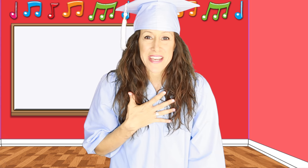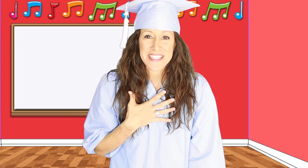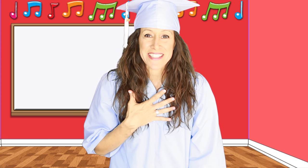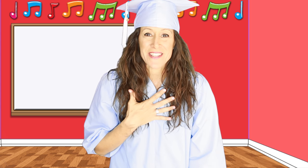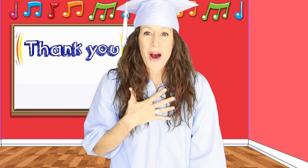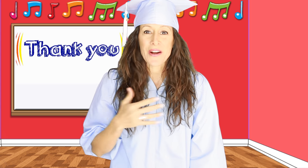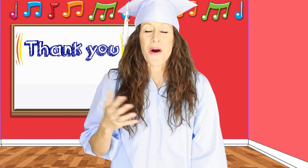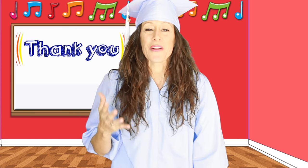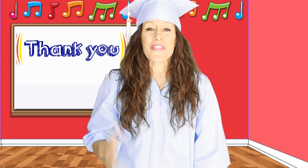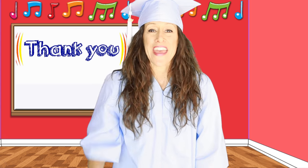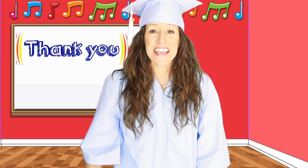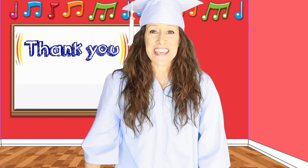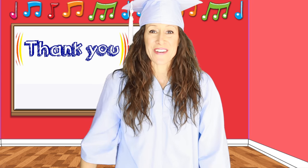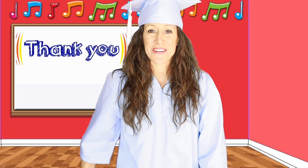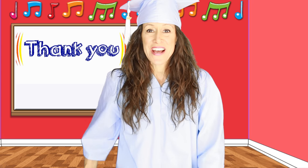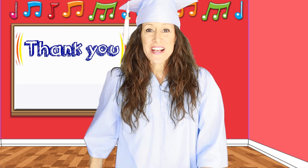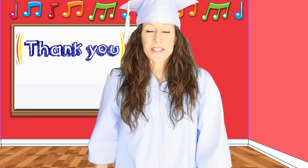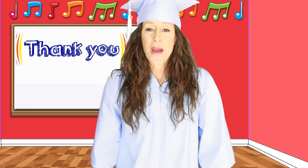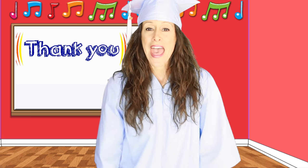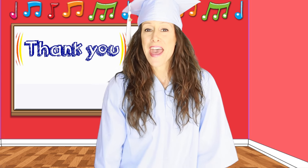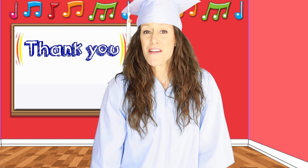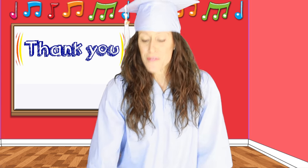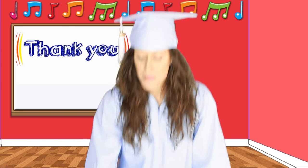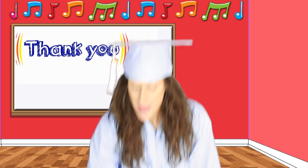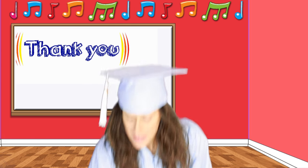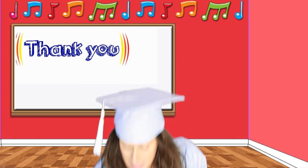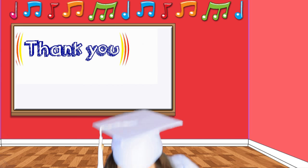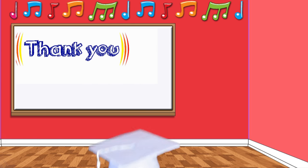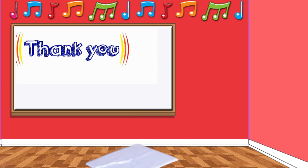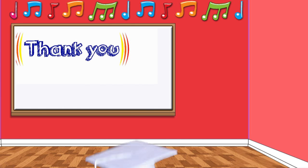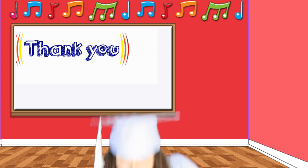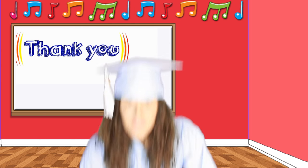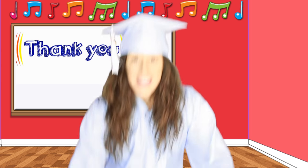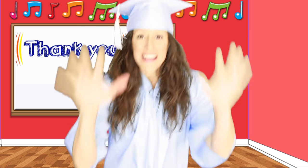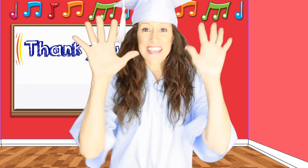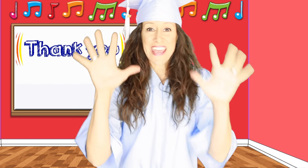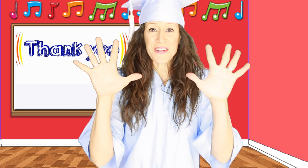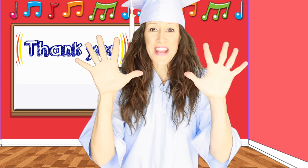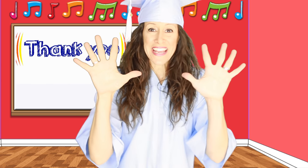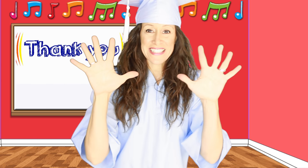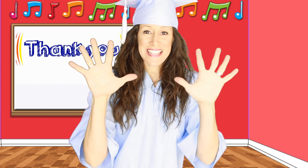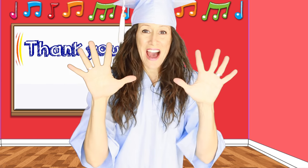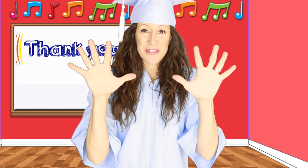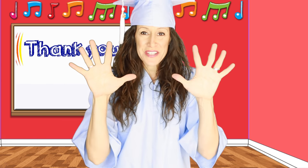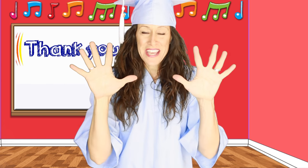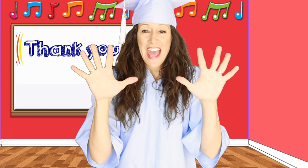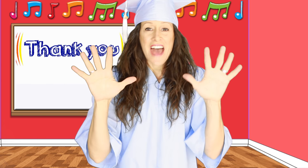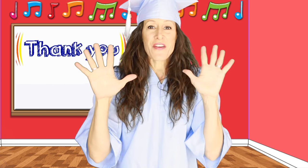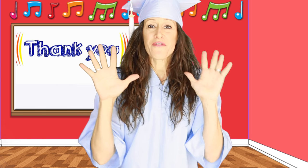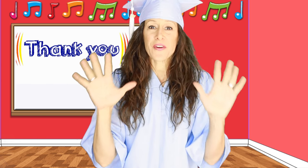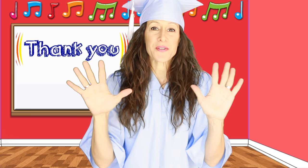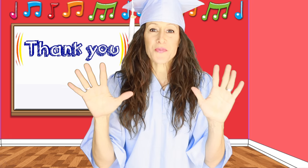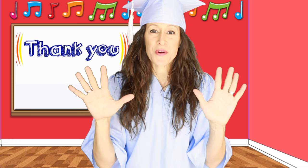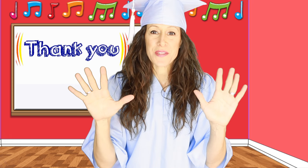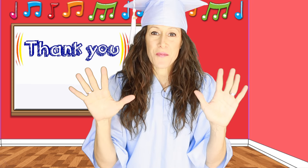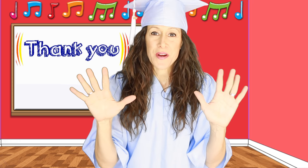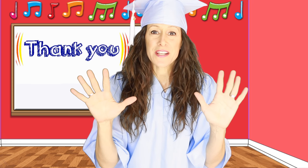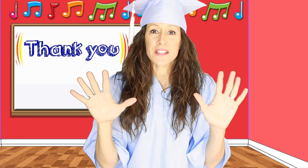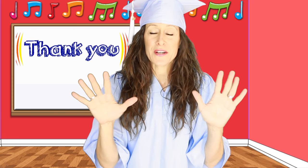graduation song called Thank You. So everybody, get your hands out, and the first word that we're gonna learn